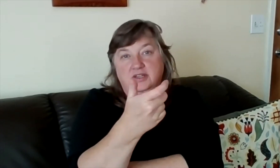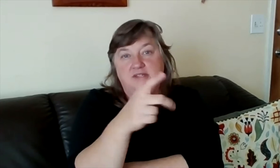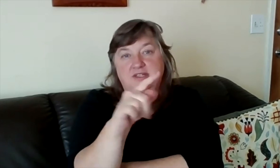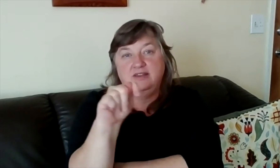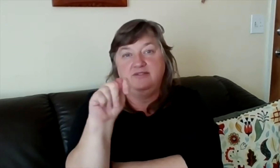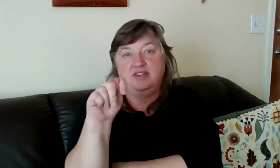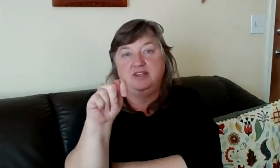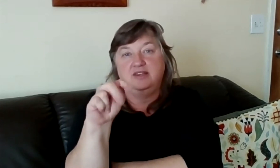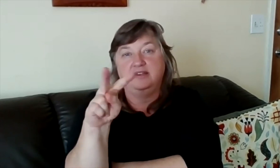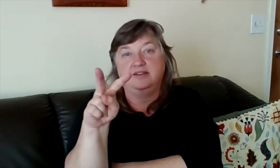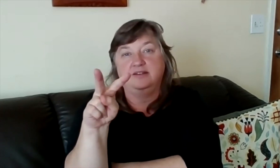TV.